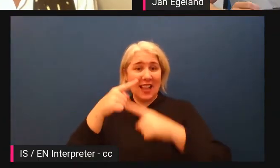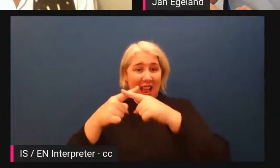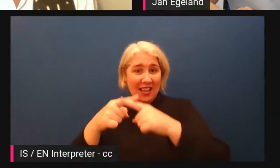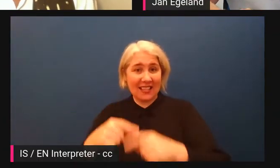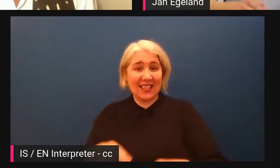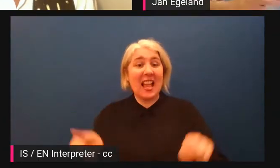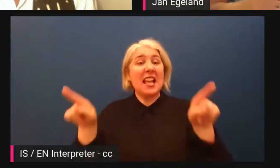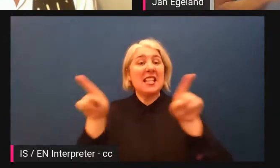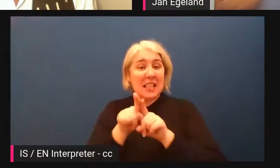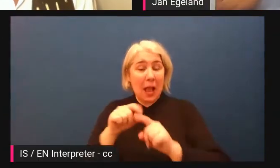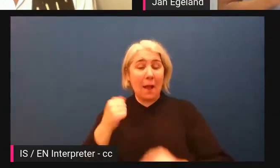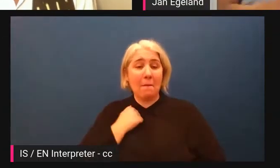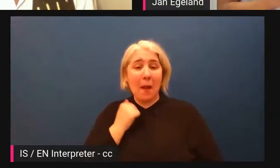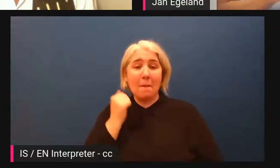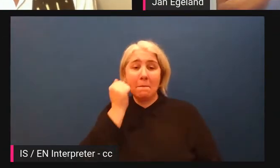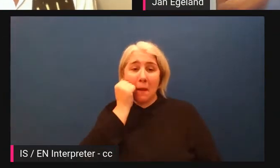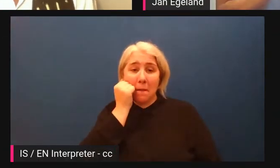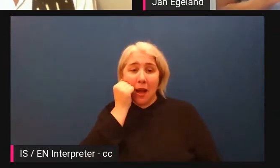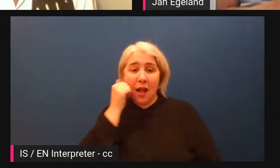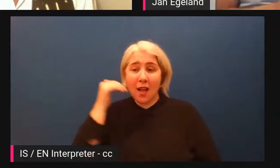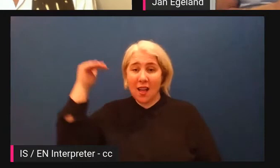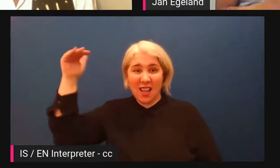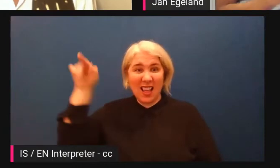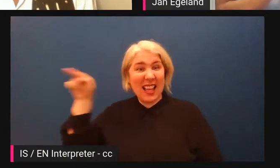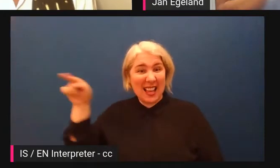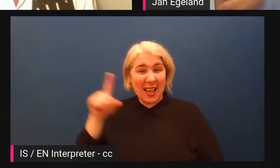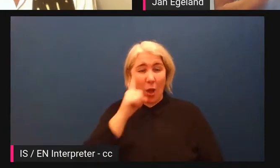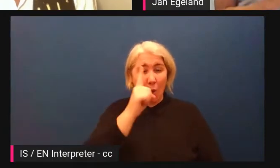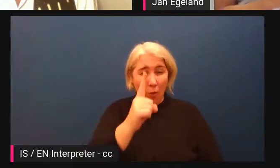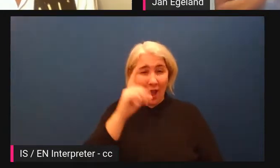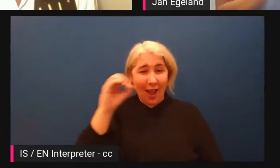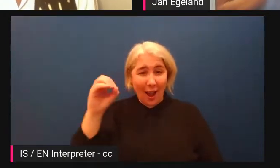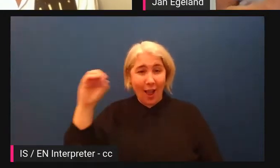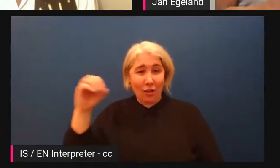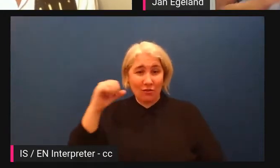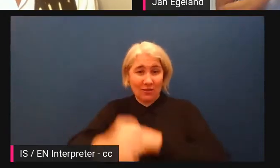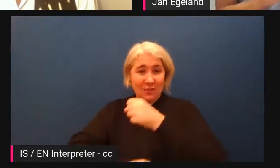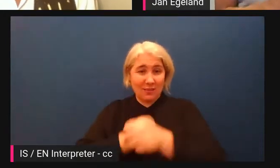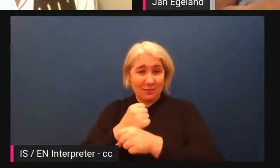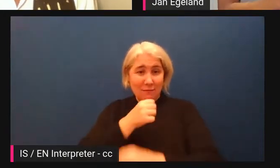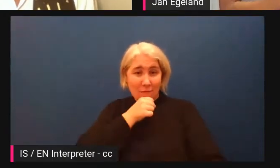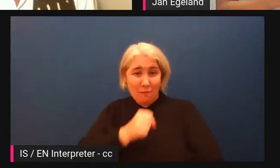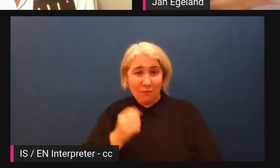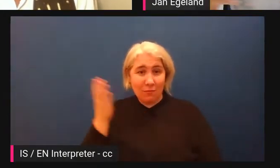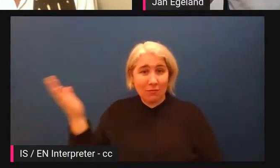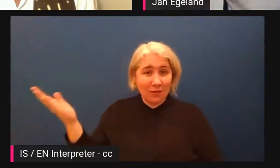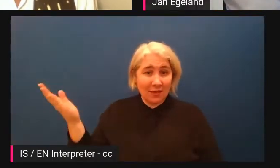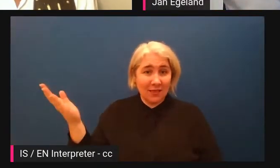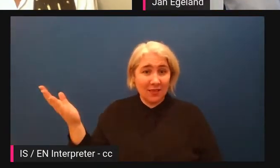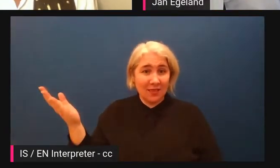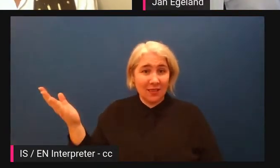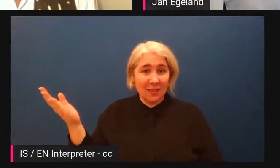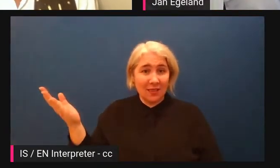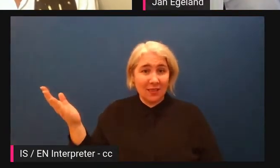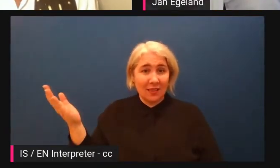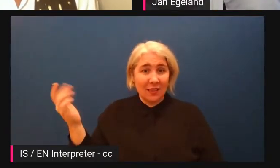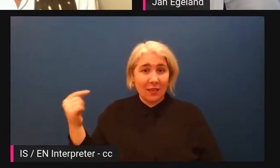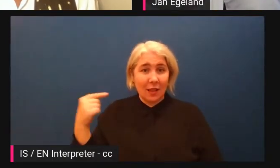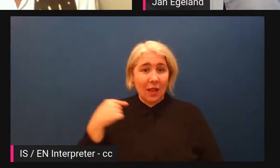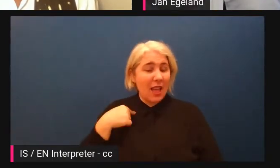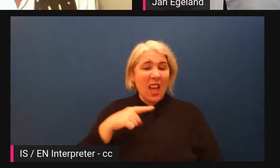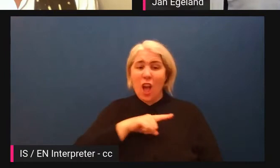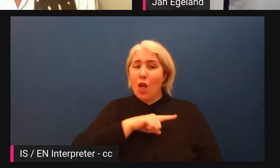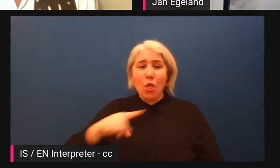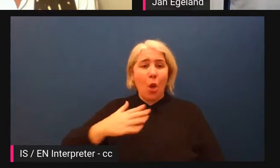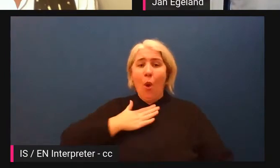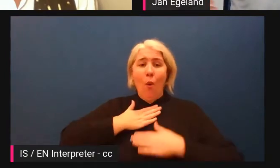100-year-old mother. We don't want to have our money go to an army of auditors